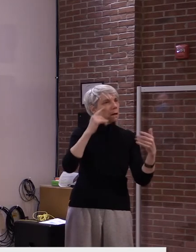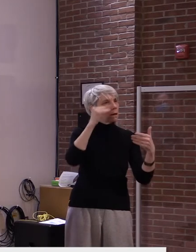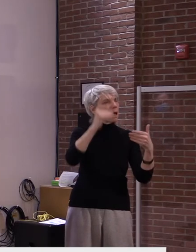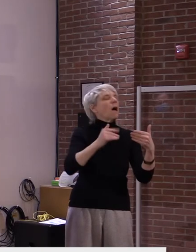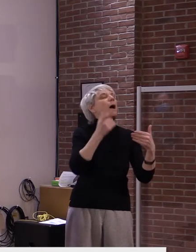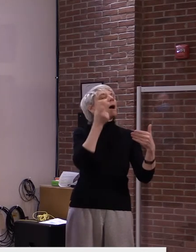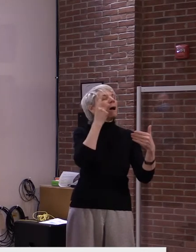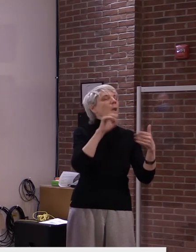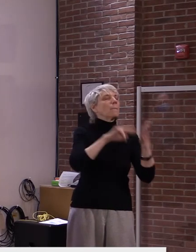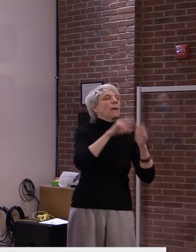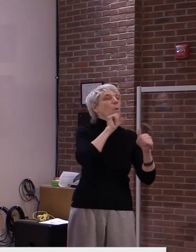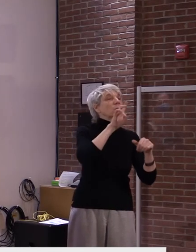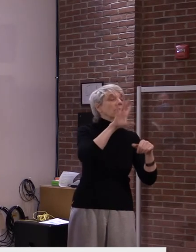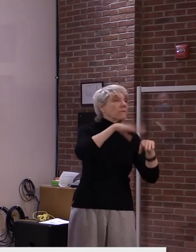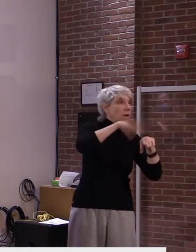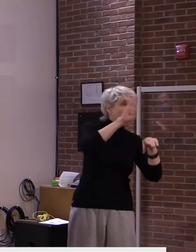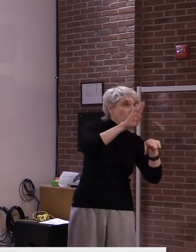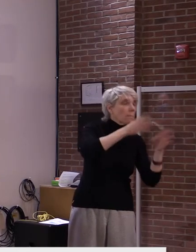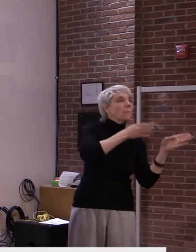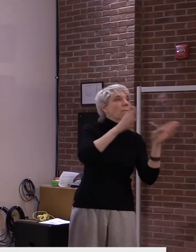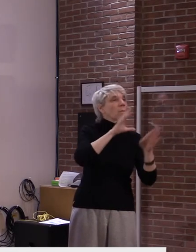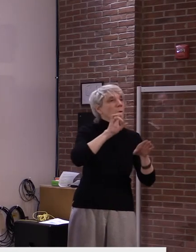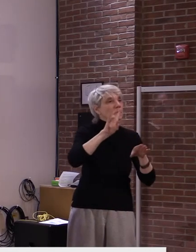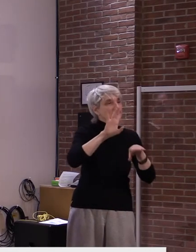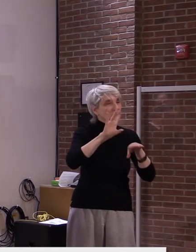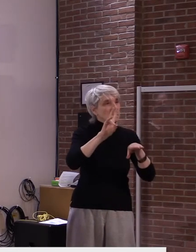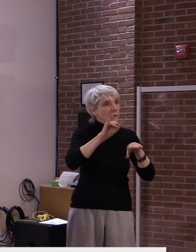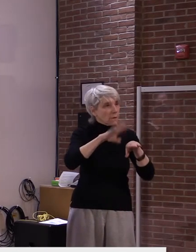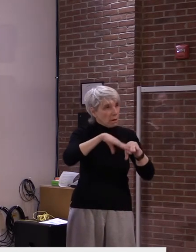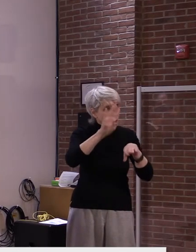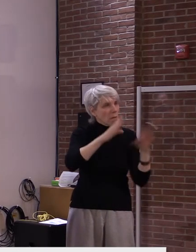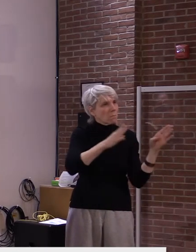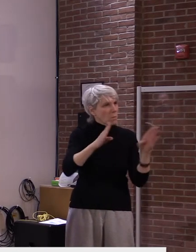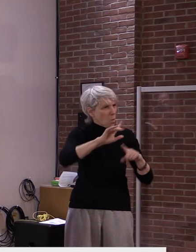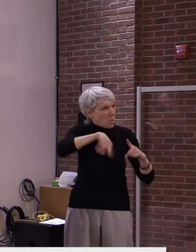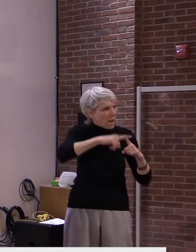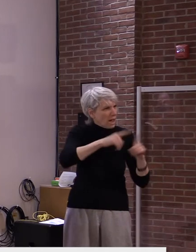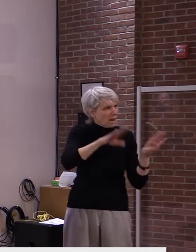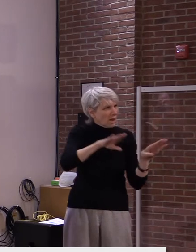Age bands, I use tiers. Yeah, it's all based on registration. And